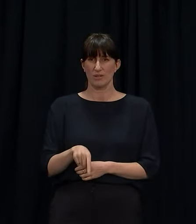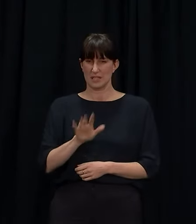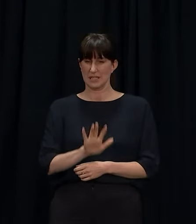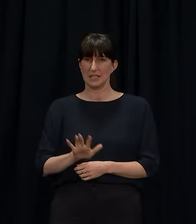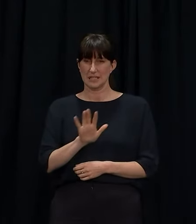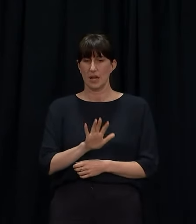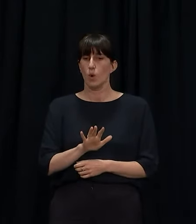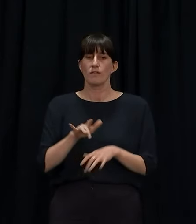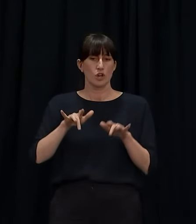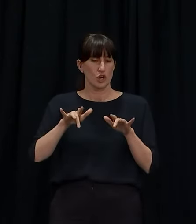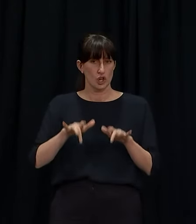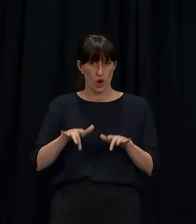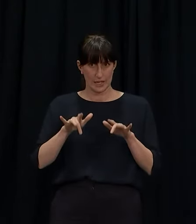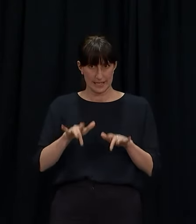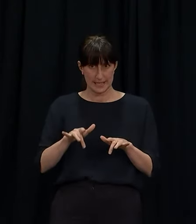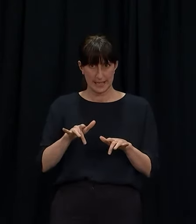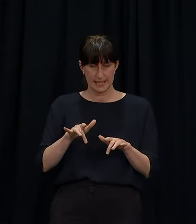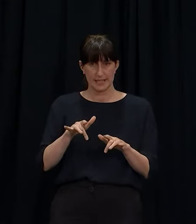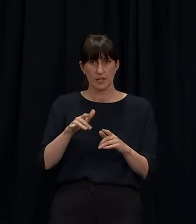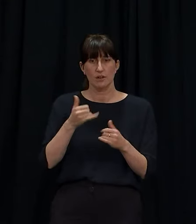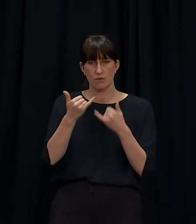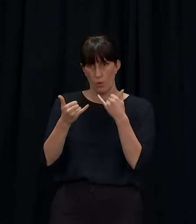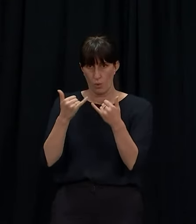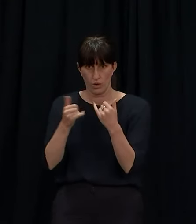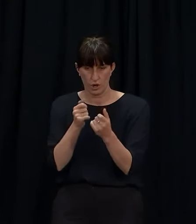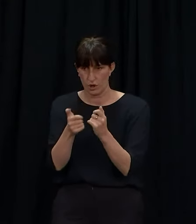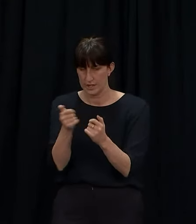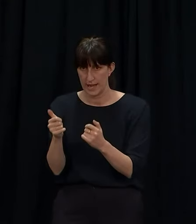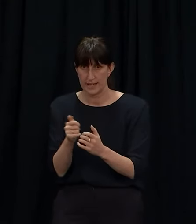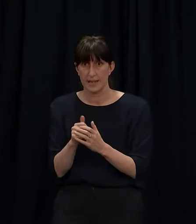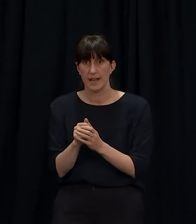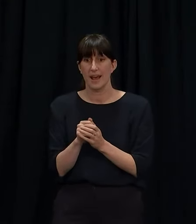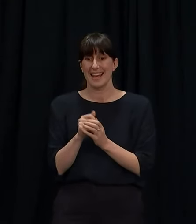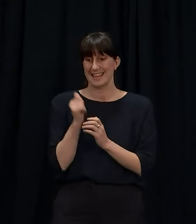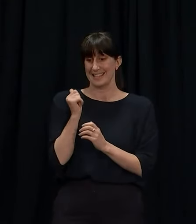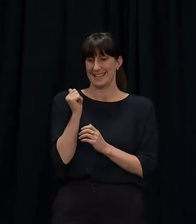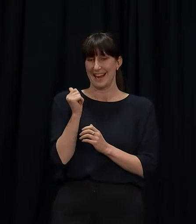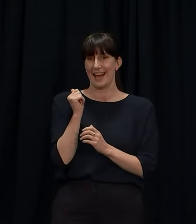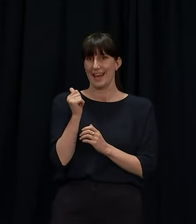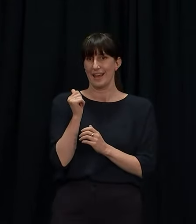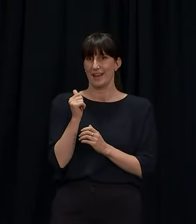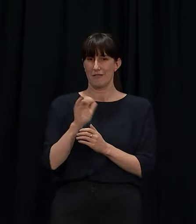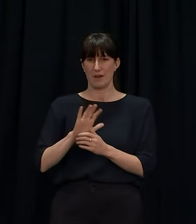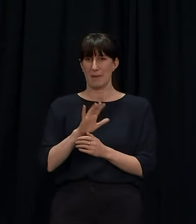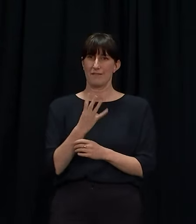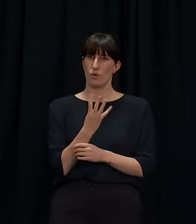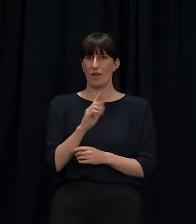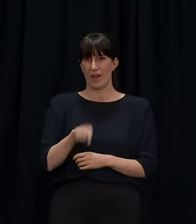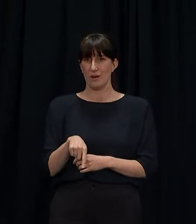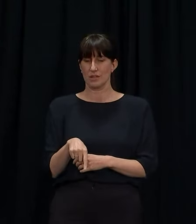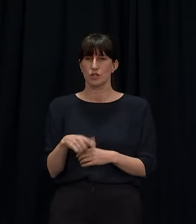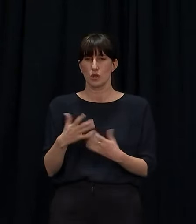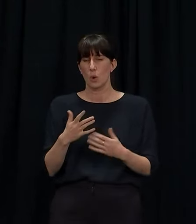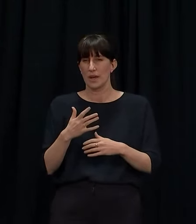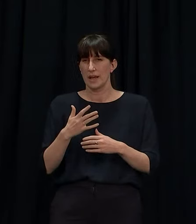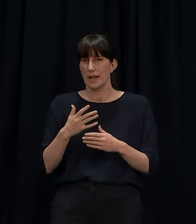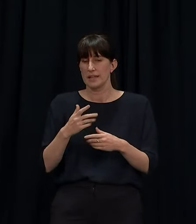8,647 contacts. Half of those contacts were identified yesterday, so there's still, it's a timing